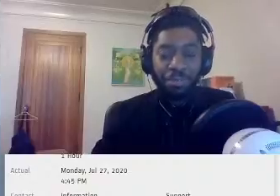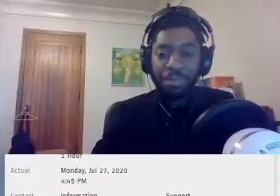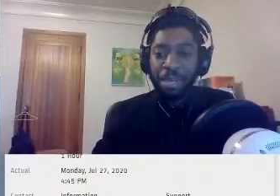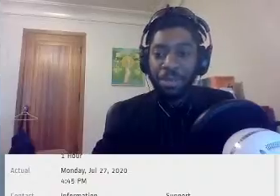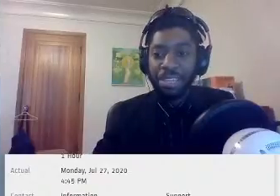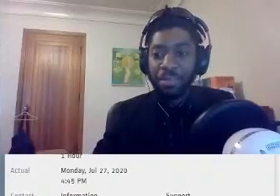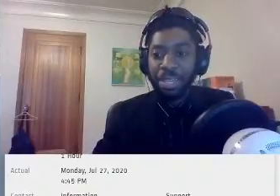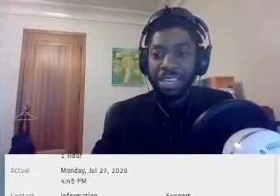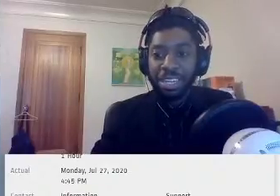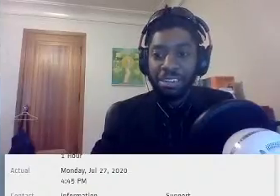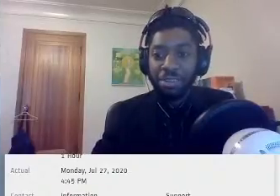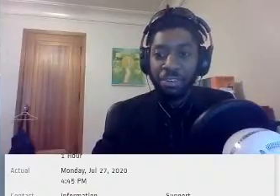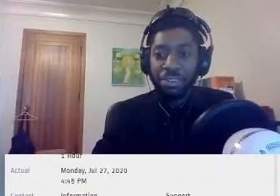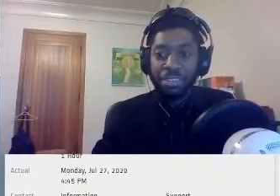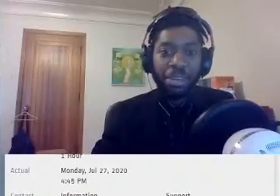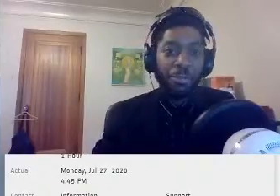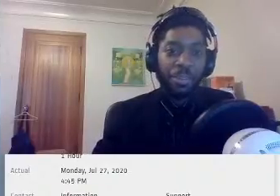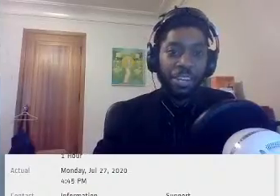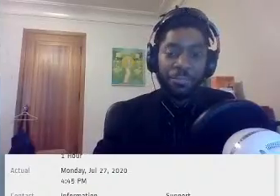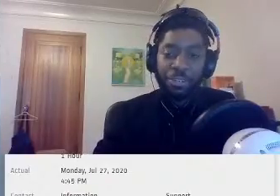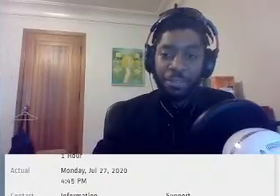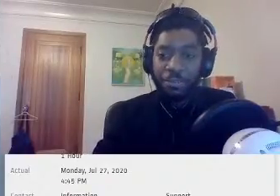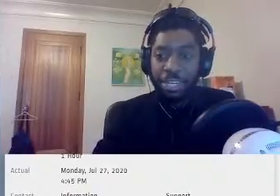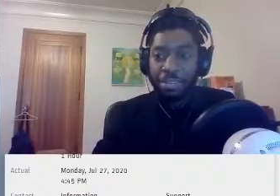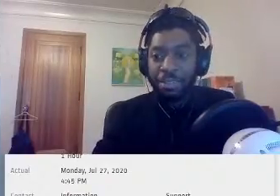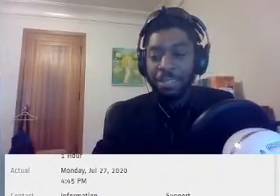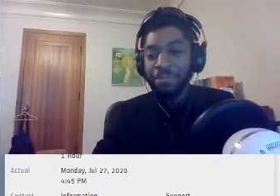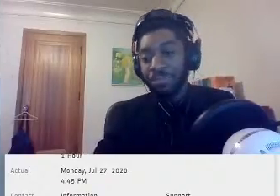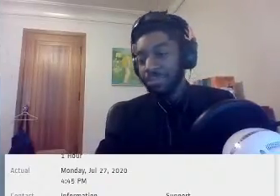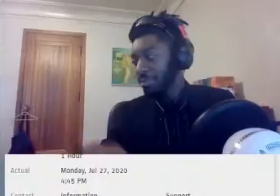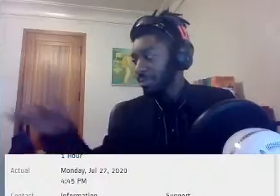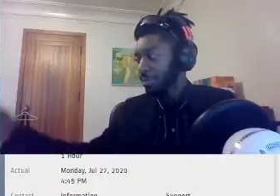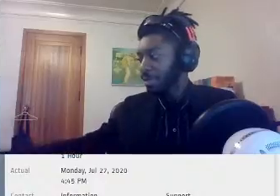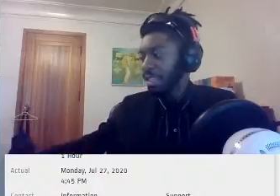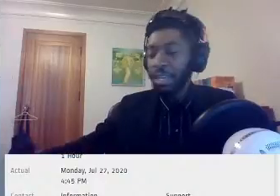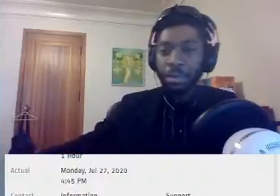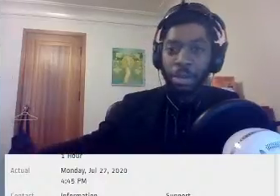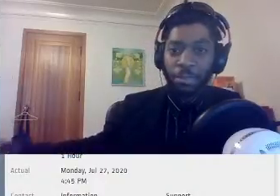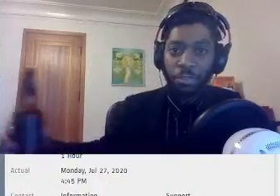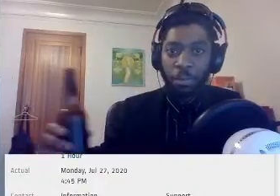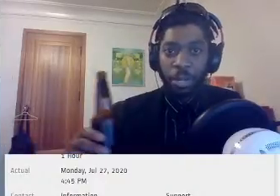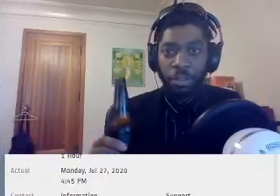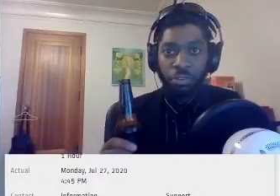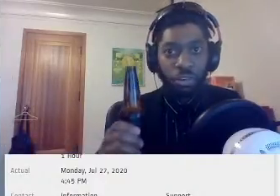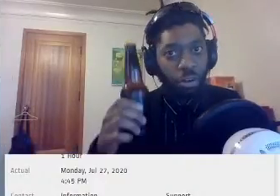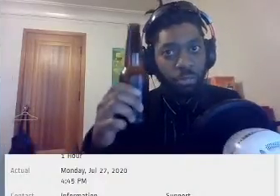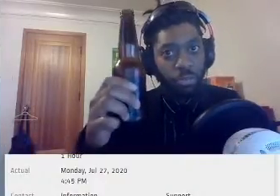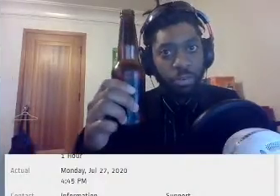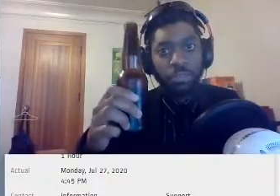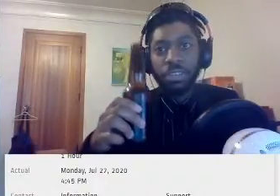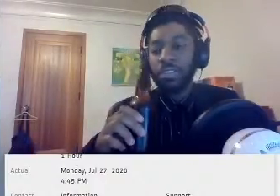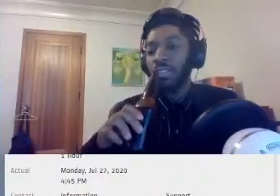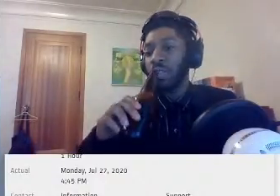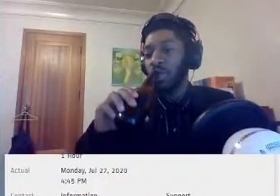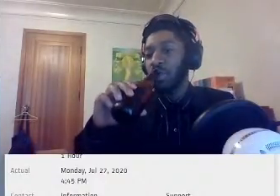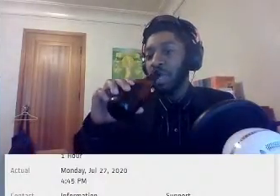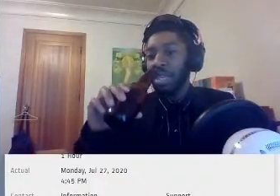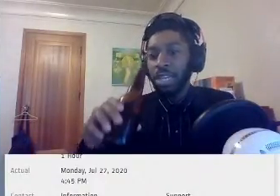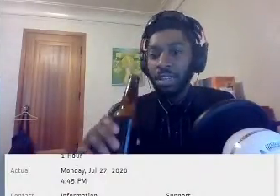there. Maybe get some Canadian interference, and I will be the governor of Nevada. I promise to abolish all resort